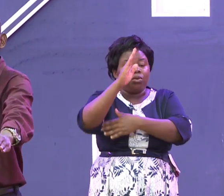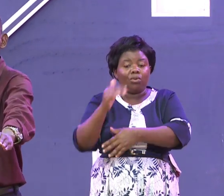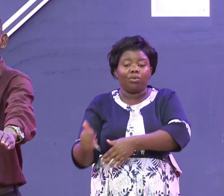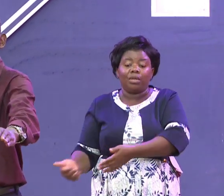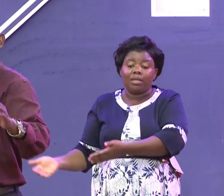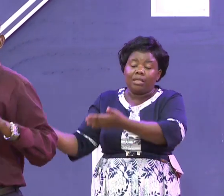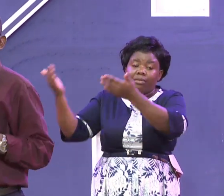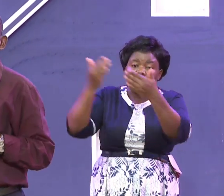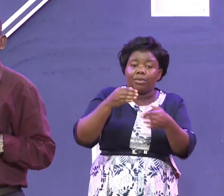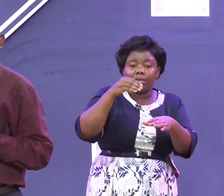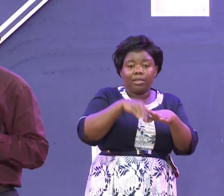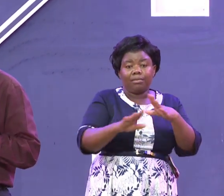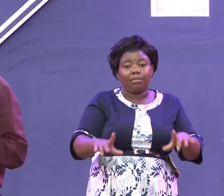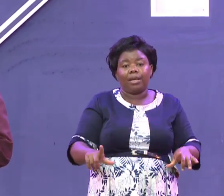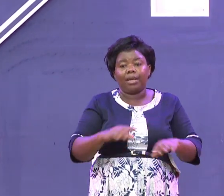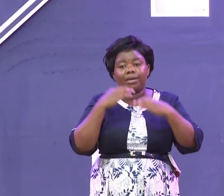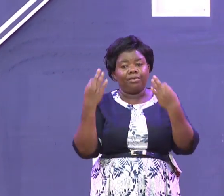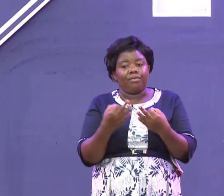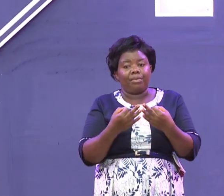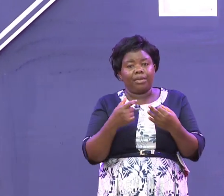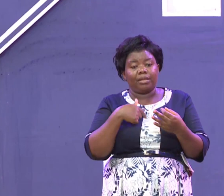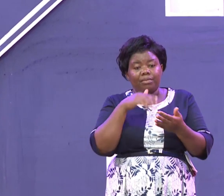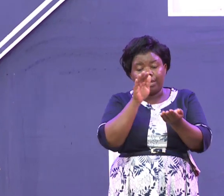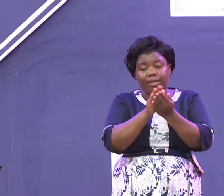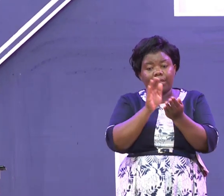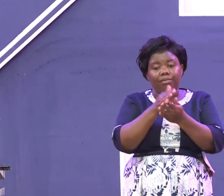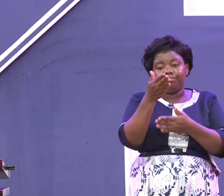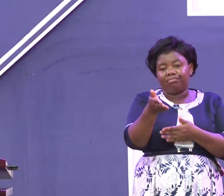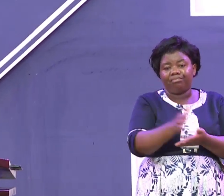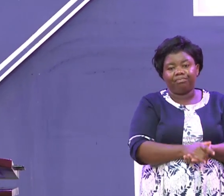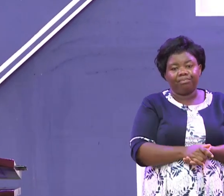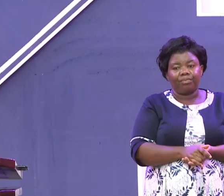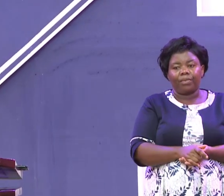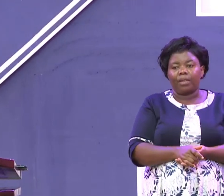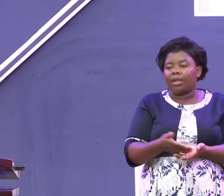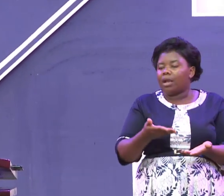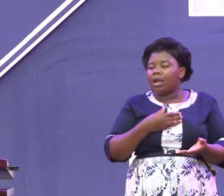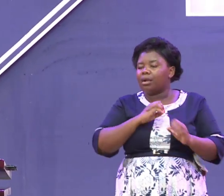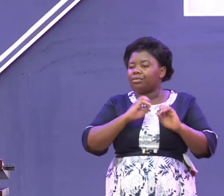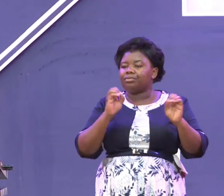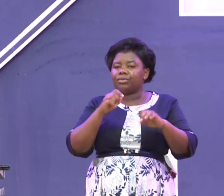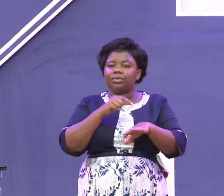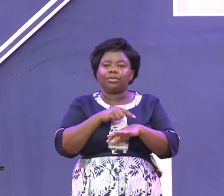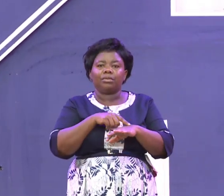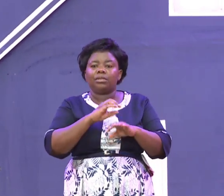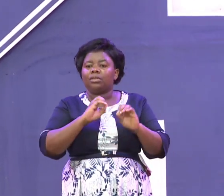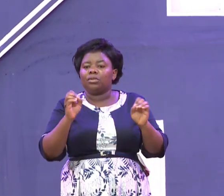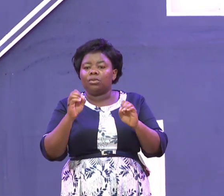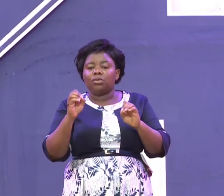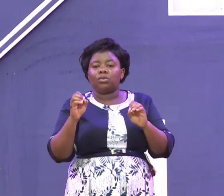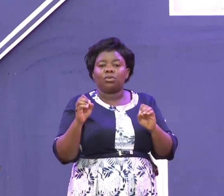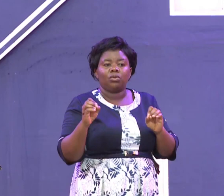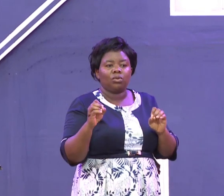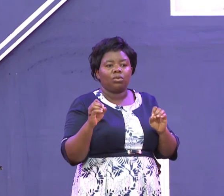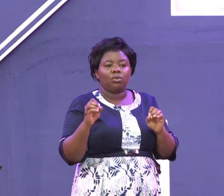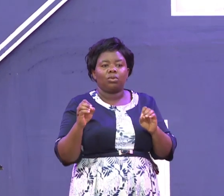Because I got to know that it is God who has kept them there. Sirina n'olunaku n'olumu teri mwana ajja wange avaawo nga